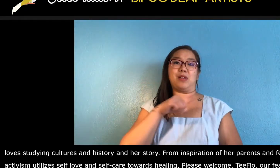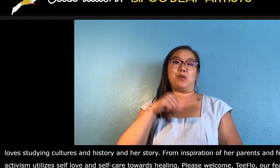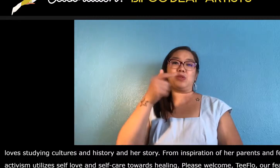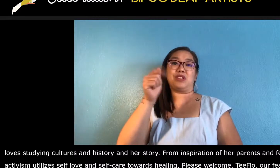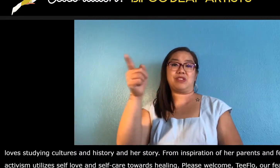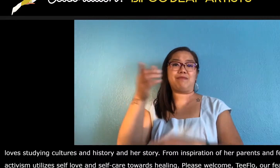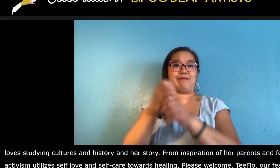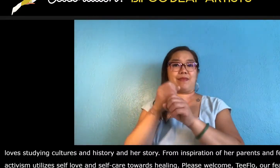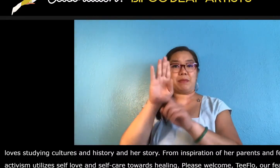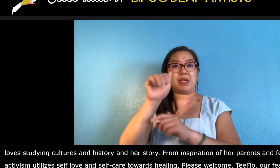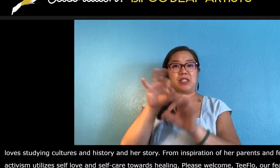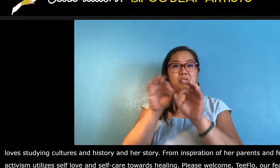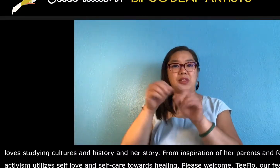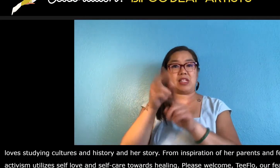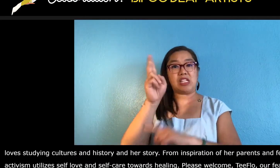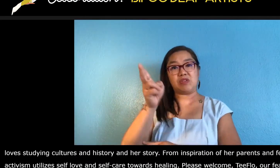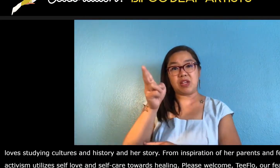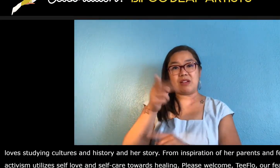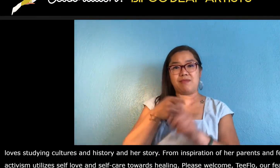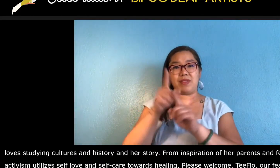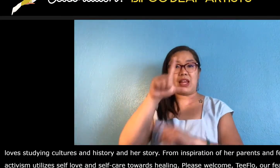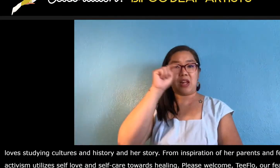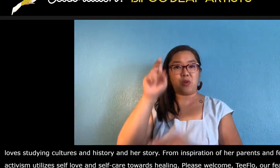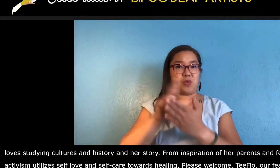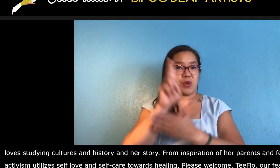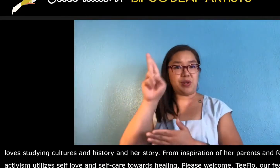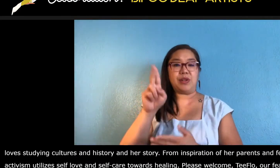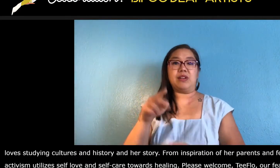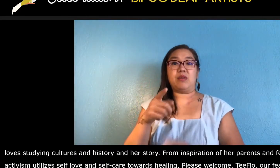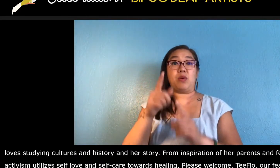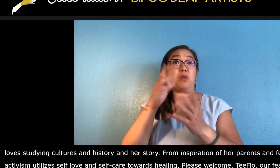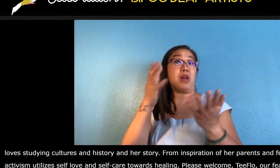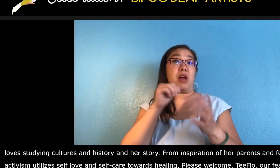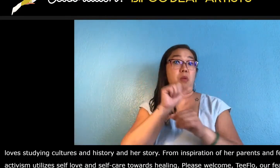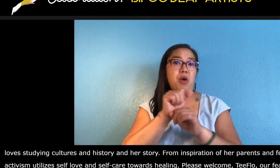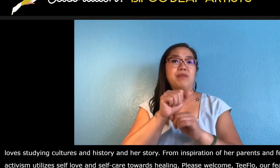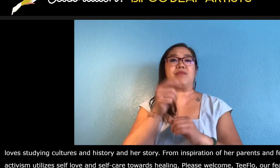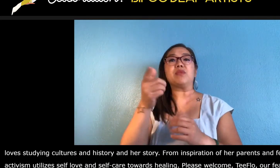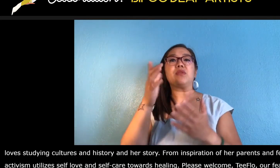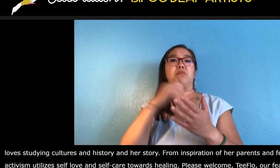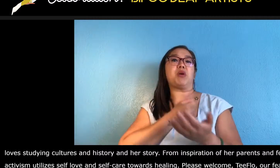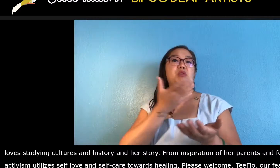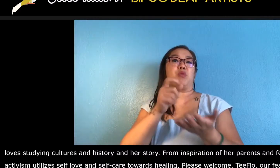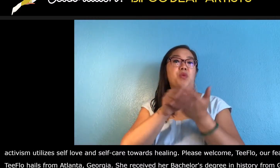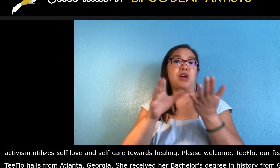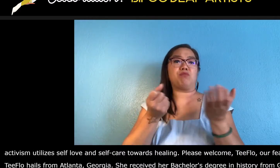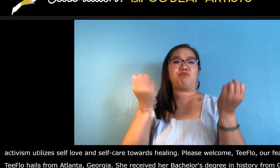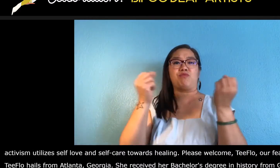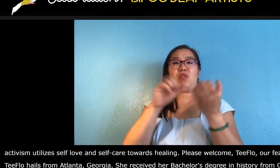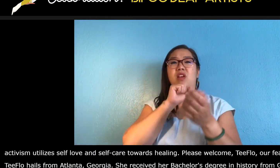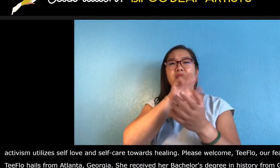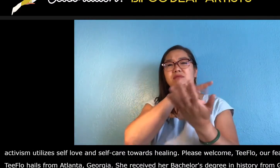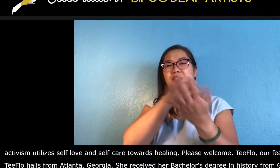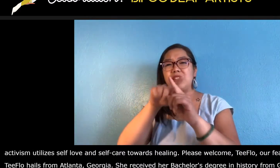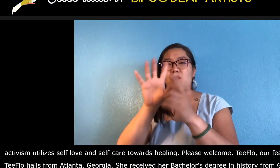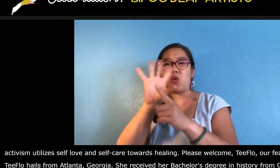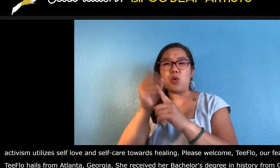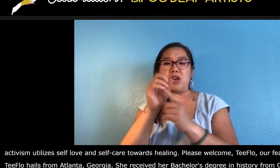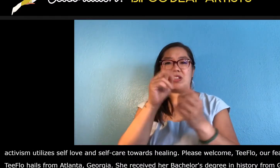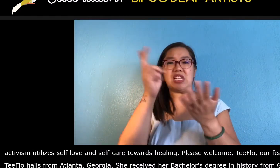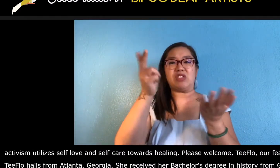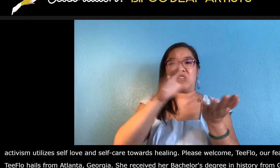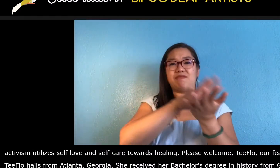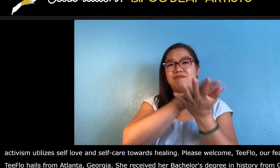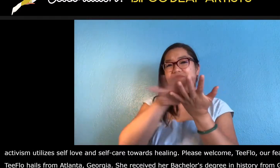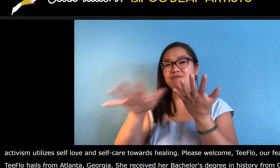TeeFlo hails from Atlanta, Georgia. She received her bachelor's degree in history from Gallaudet University. When she's not at work, she's a poetess,